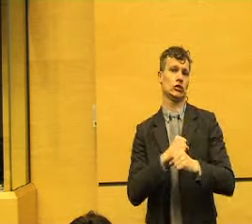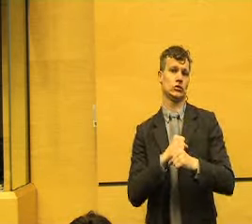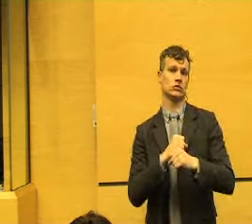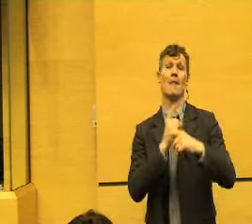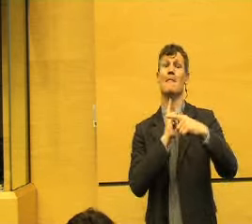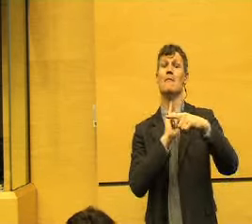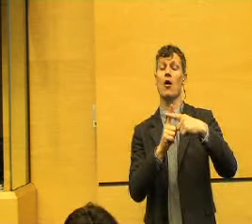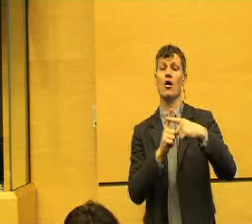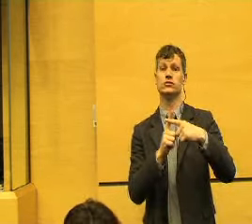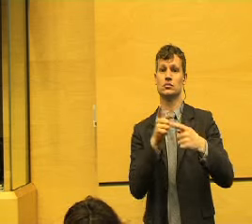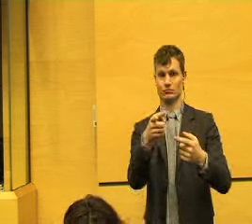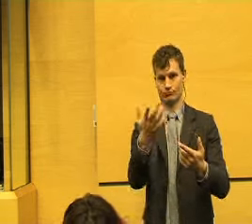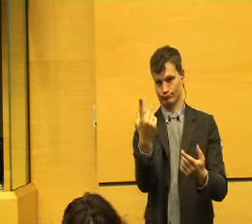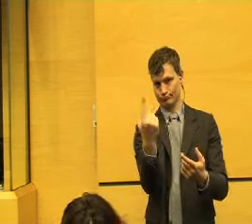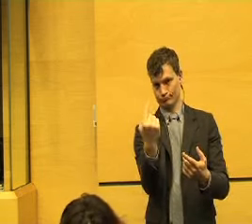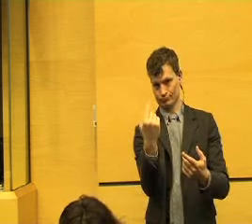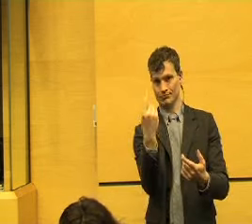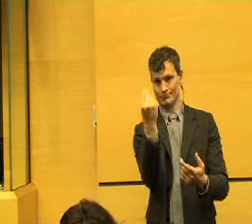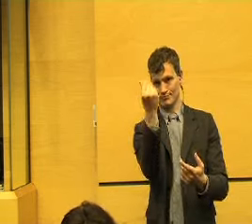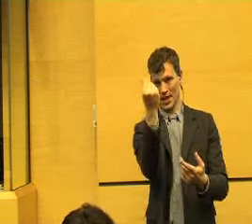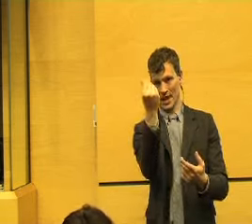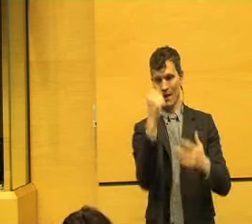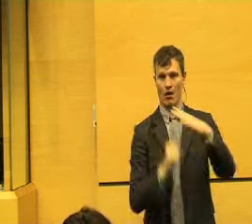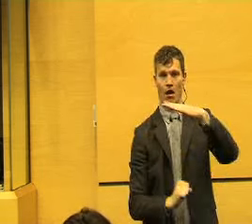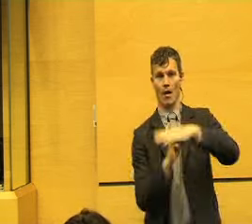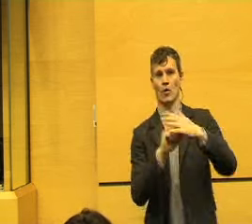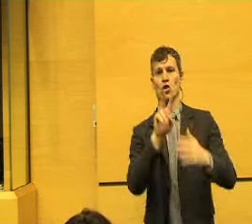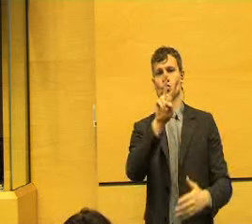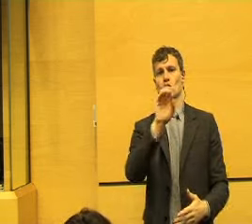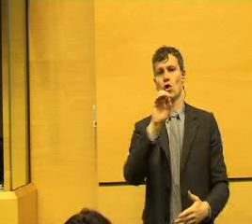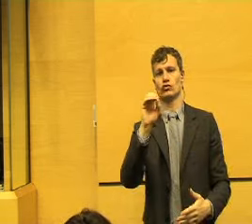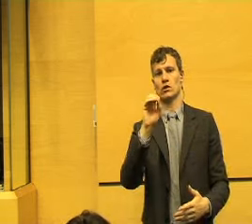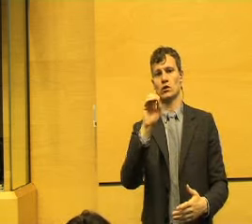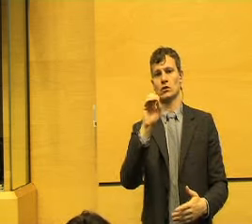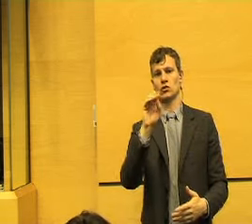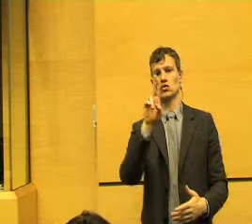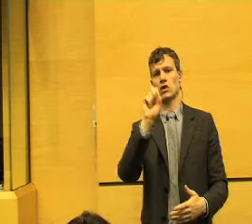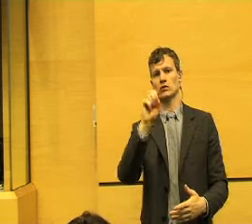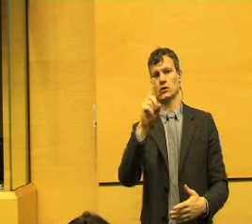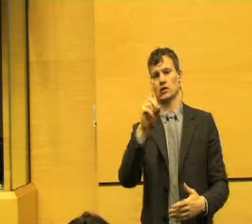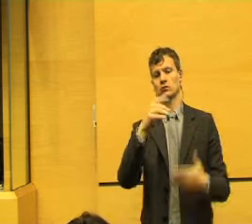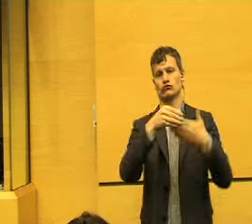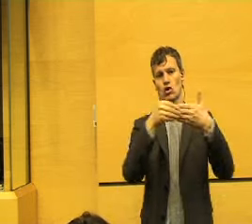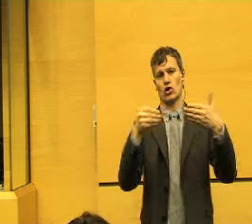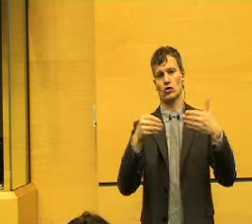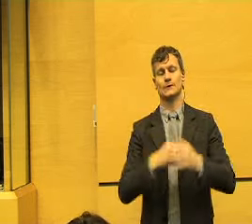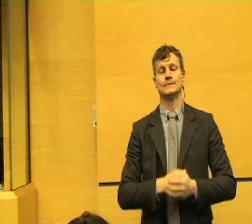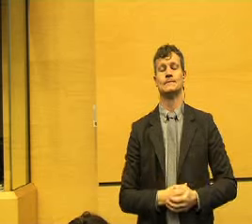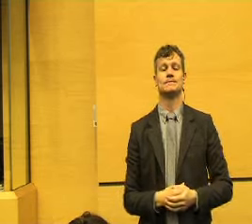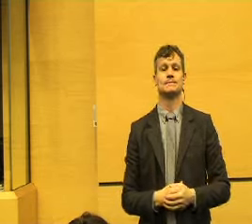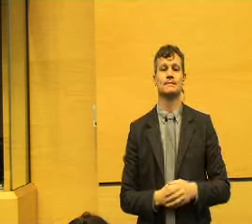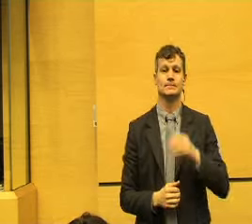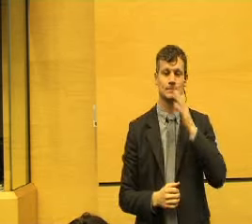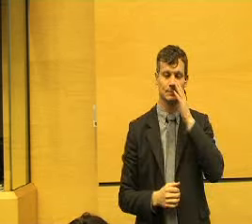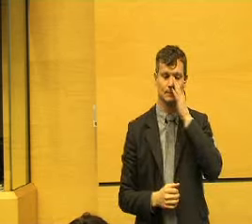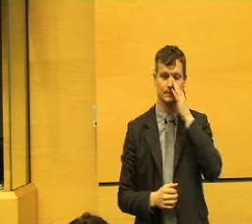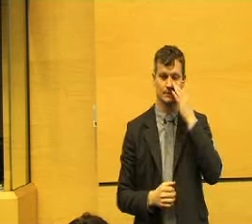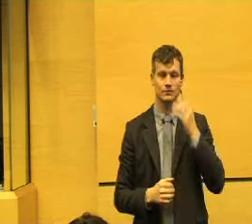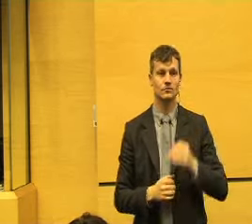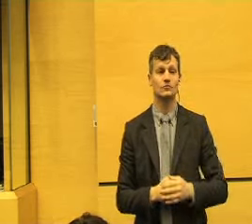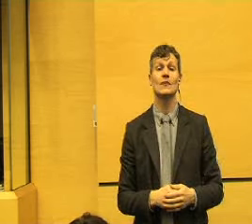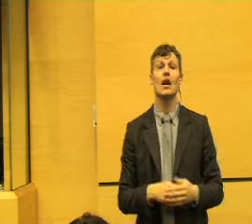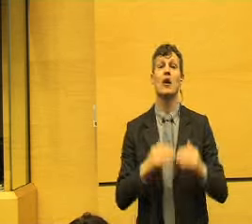$200. Section 25 of the Child Protection Act of 2003 also forbids acts